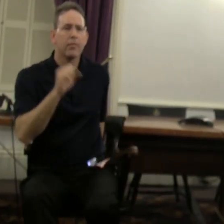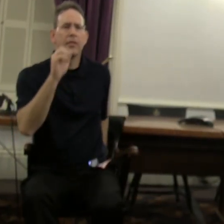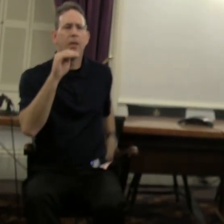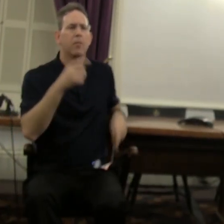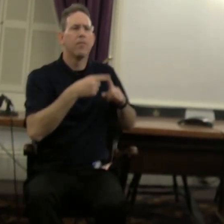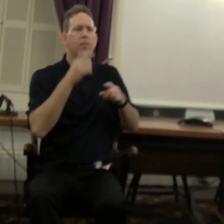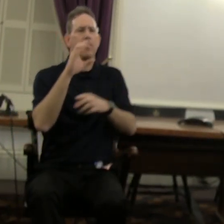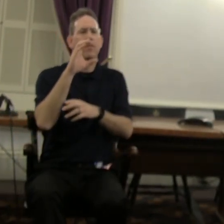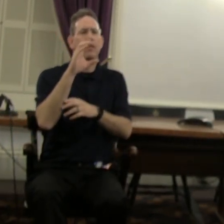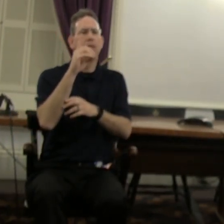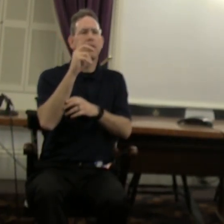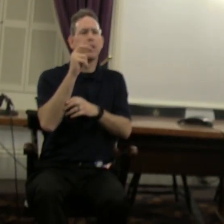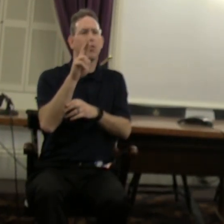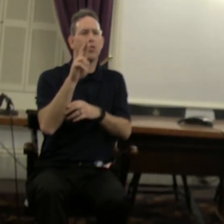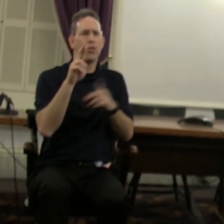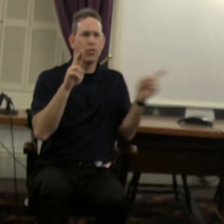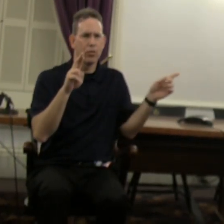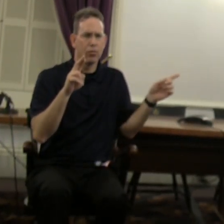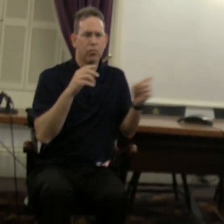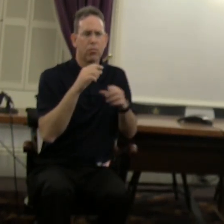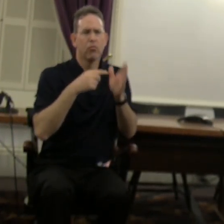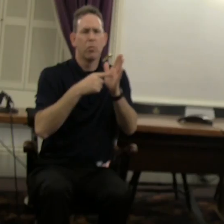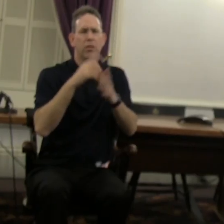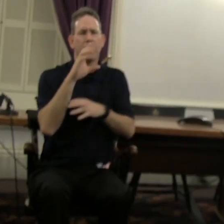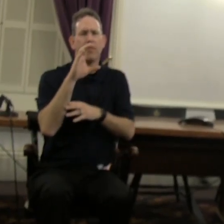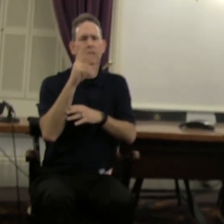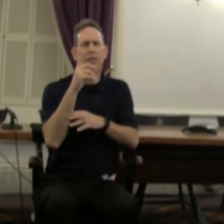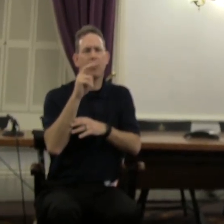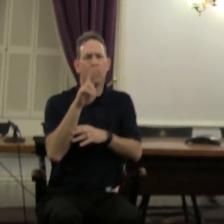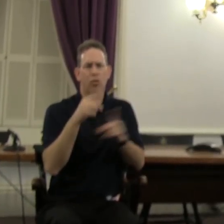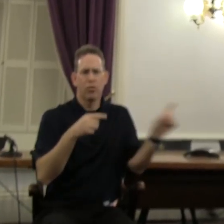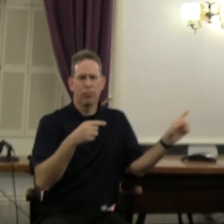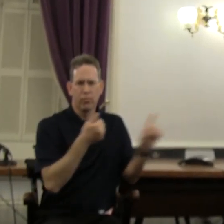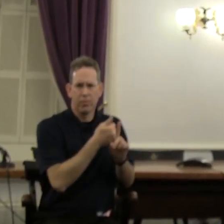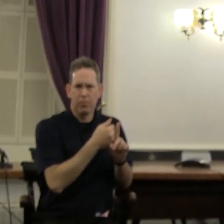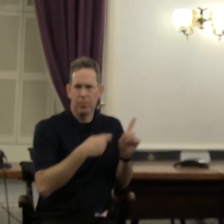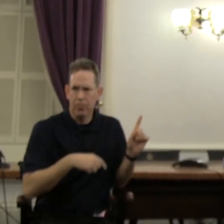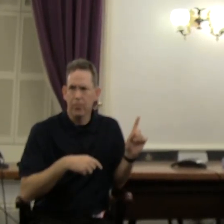wants to share an update on an important issue he helped advocate for.